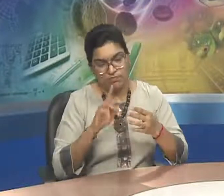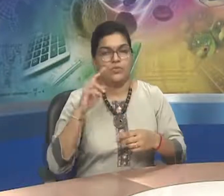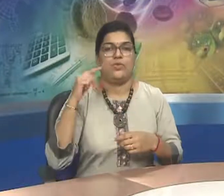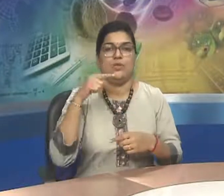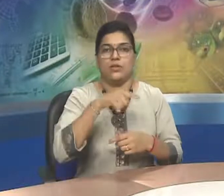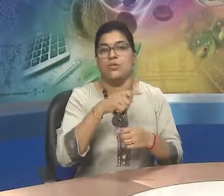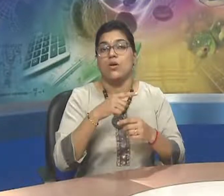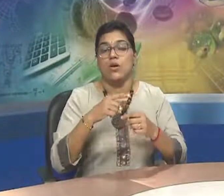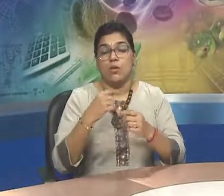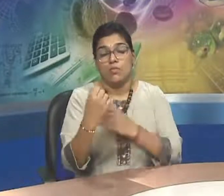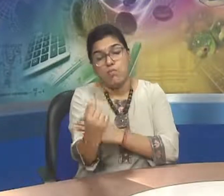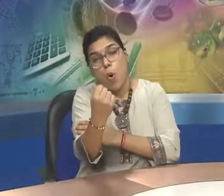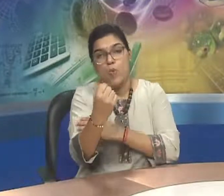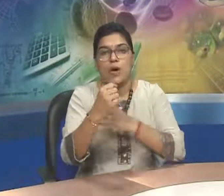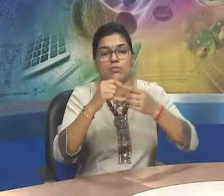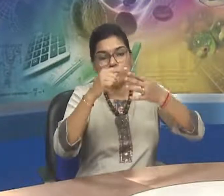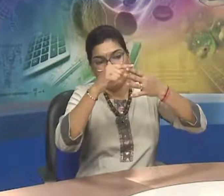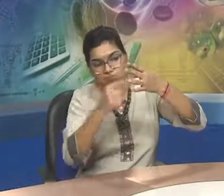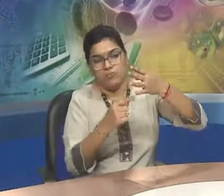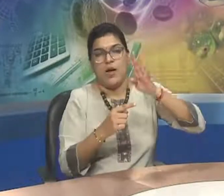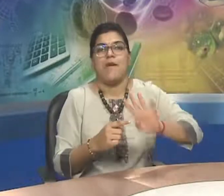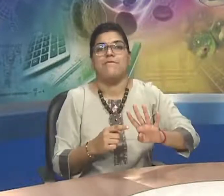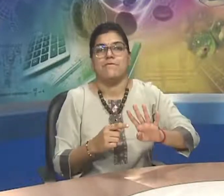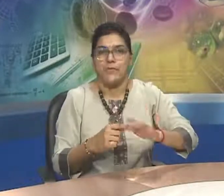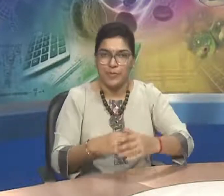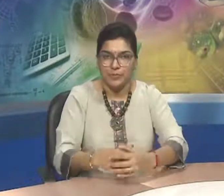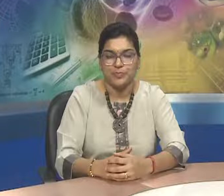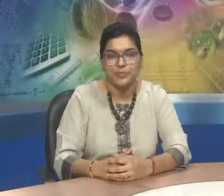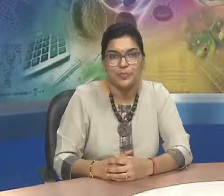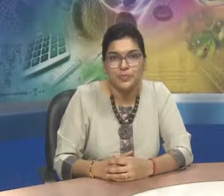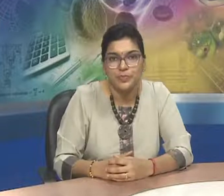order to the lower level court.